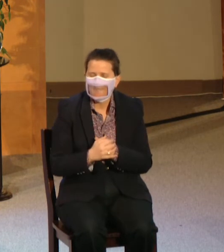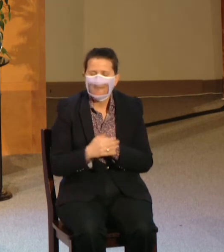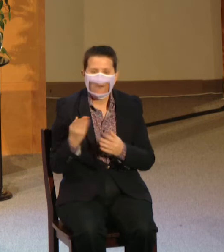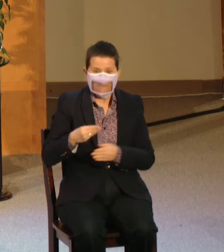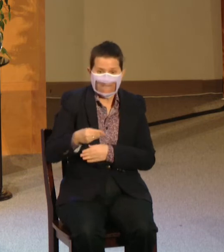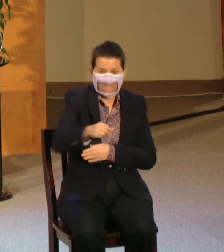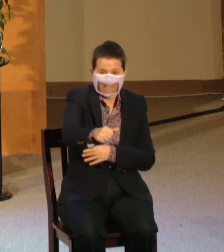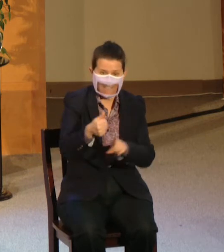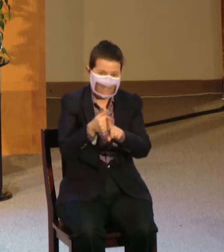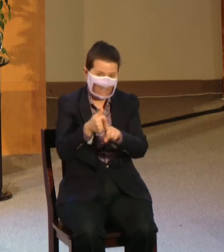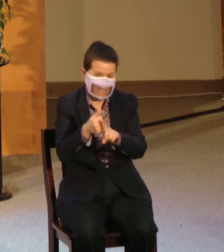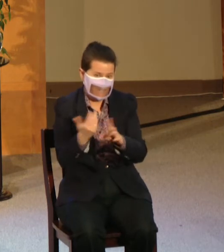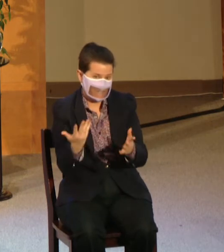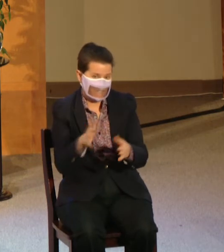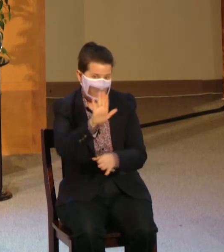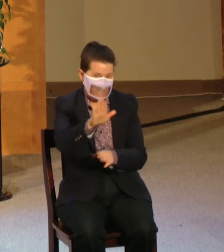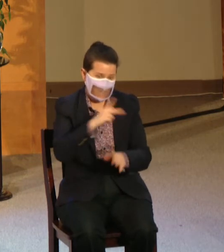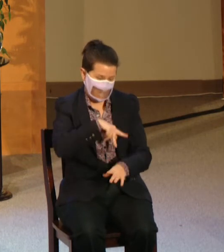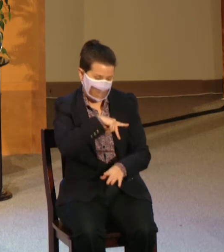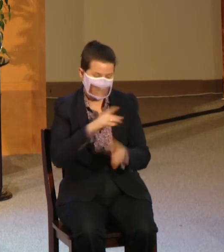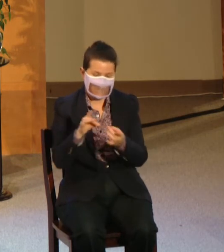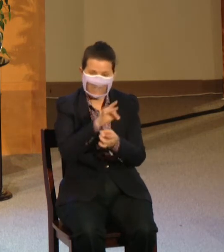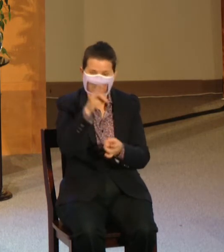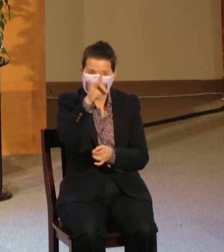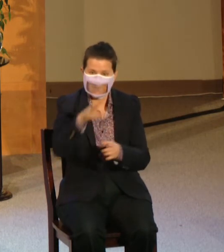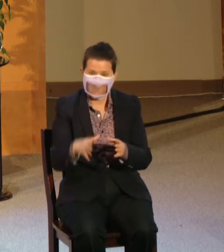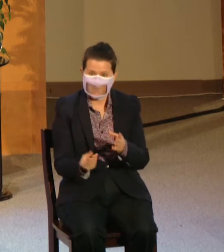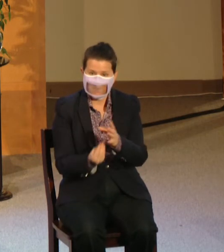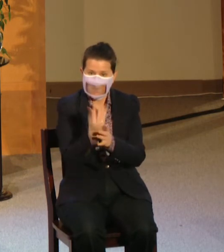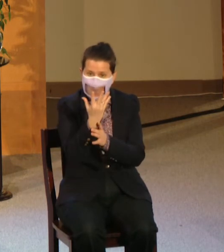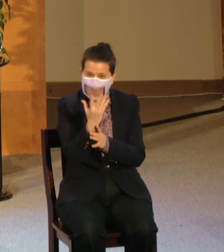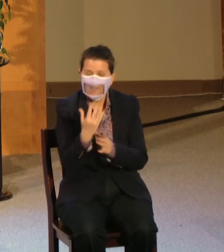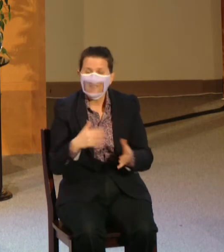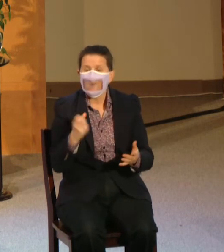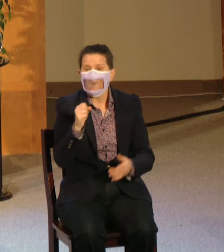in you, in your personal growth, your spiritual growth? And if not, why not?